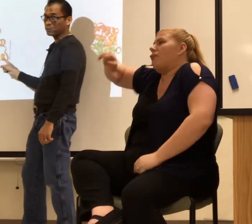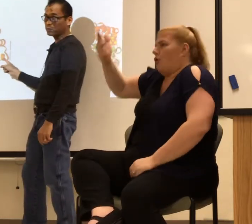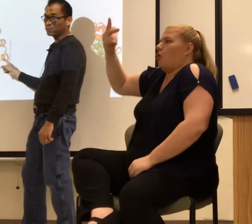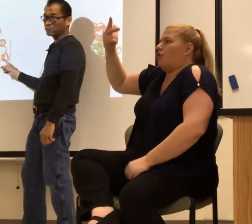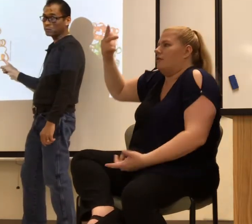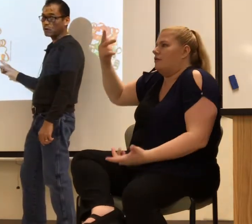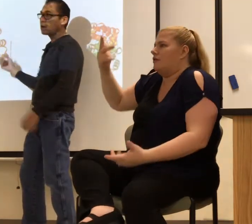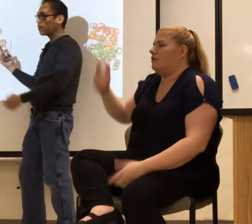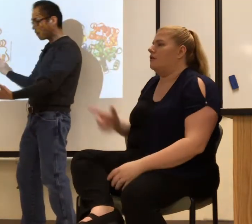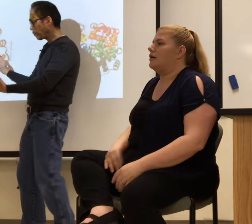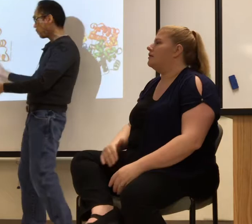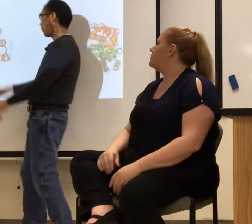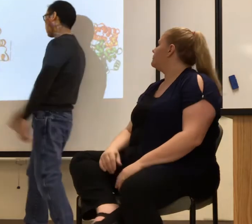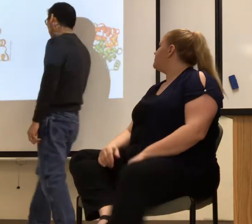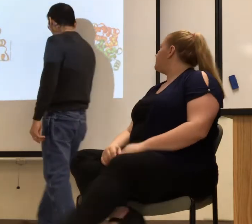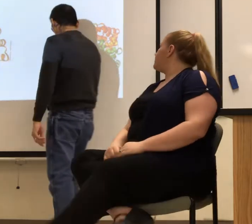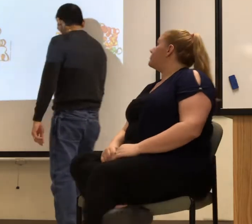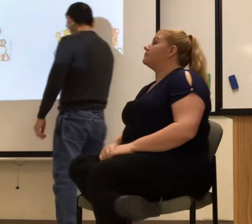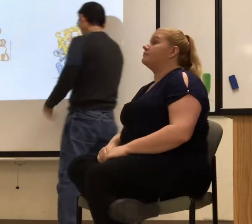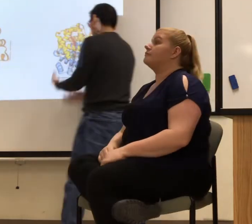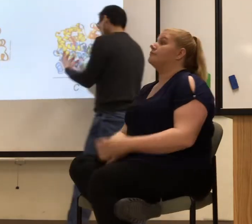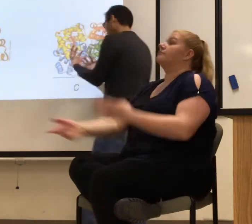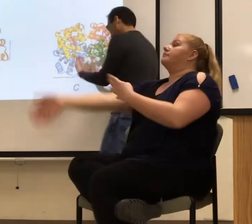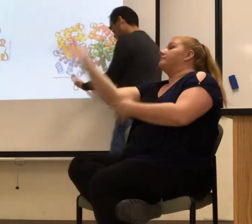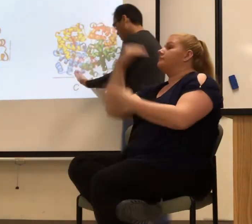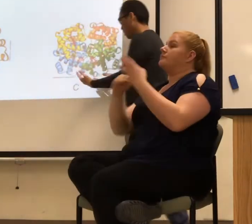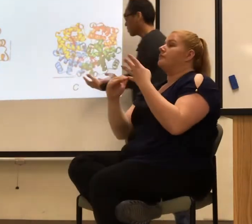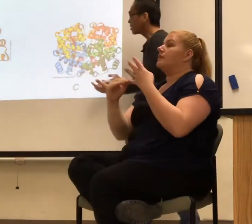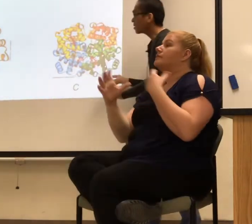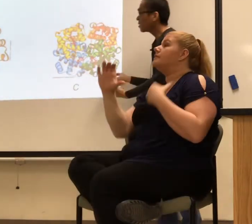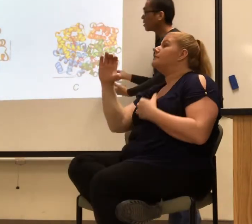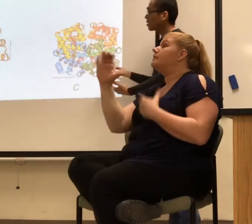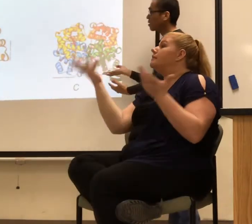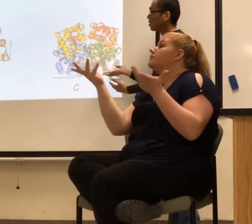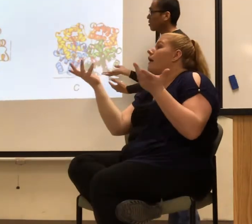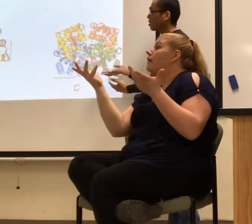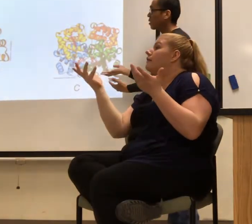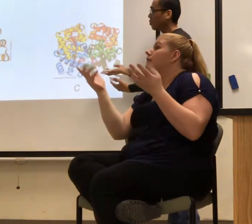row. Therefore, what do you think C is?